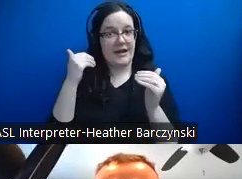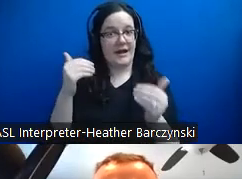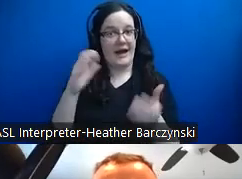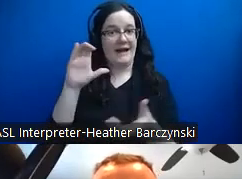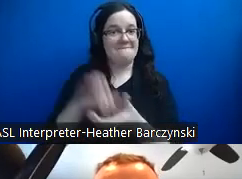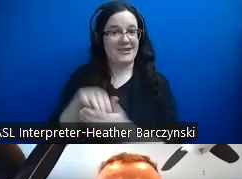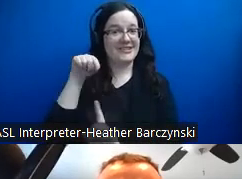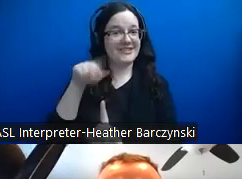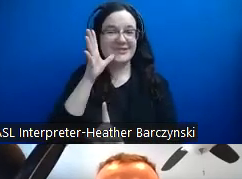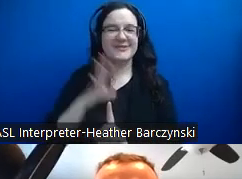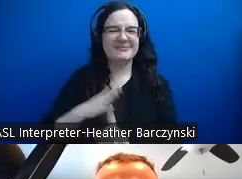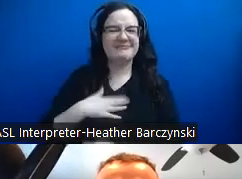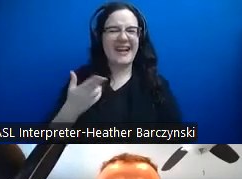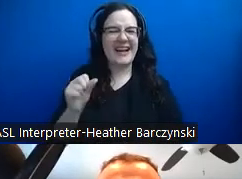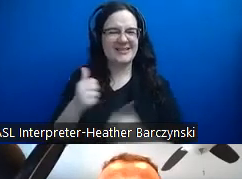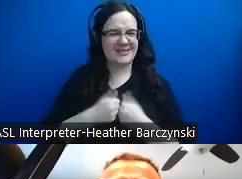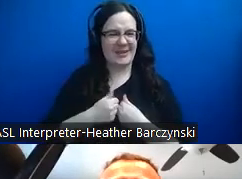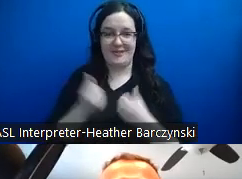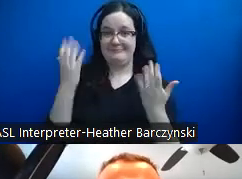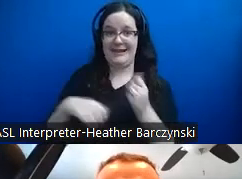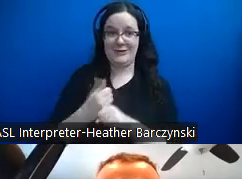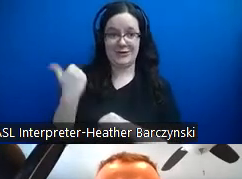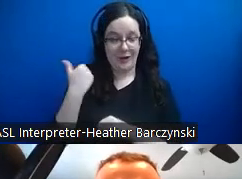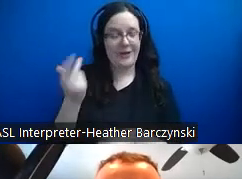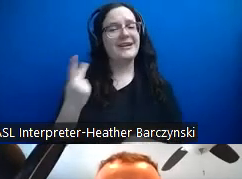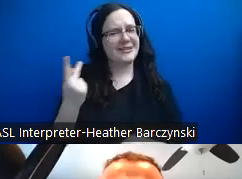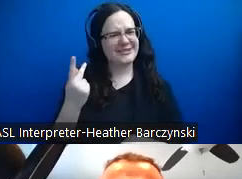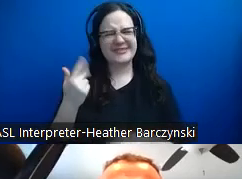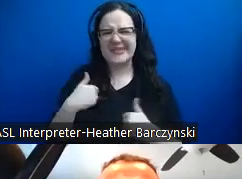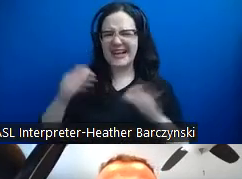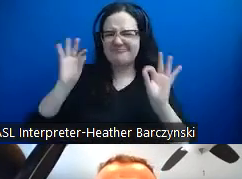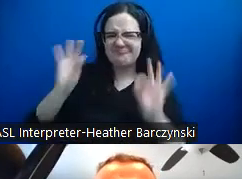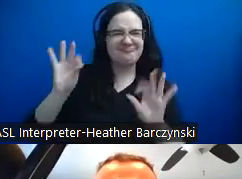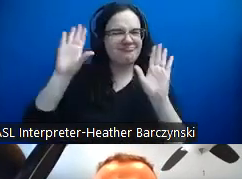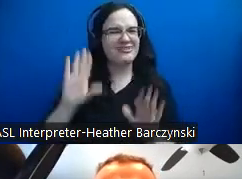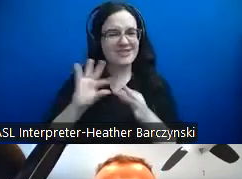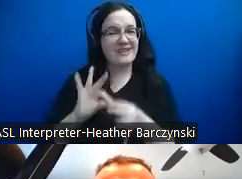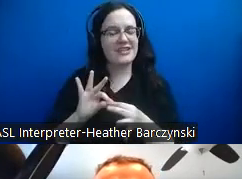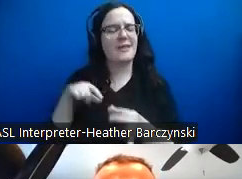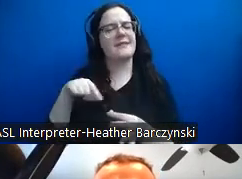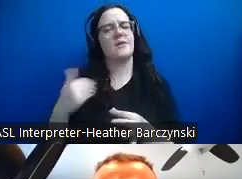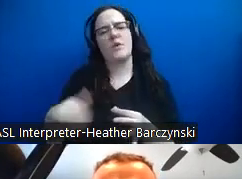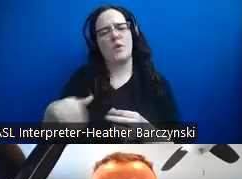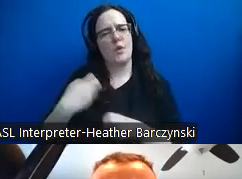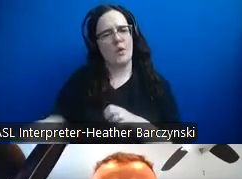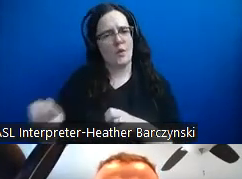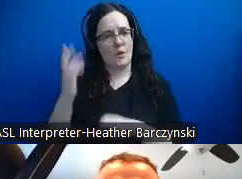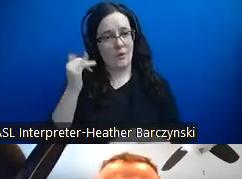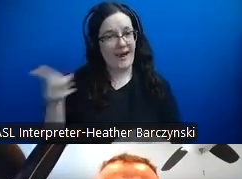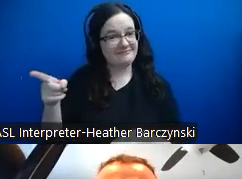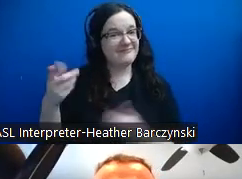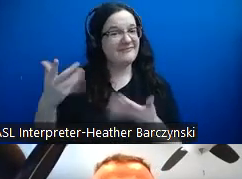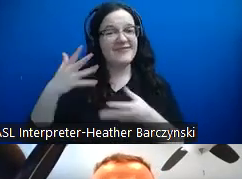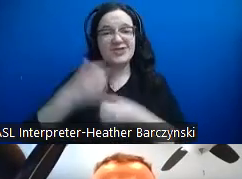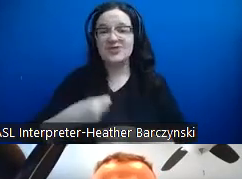school sweetheart many years ago, and we had a phenomenal relationship. And this one was hard because she trusted me